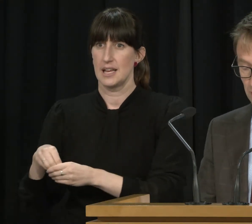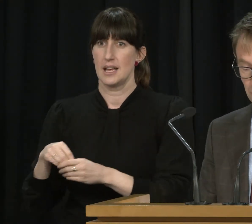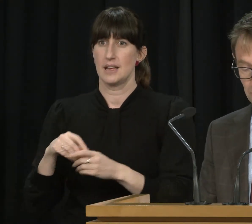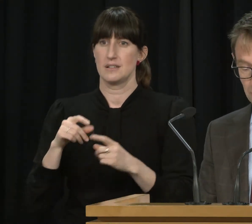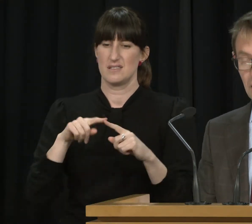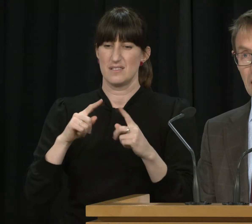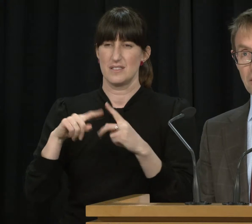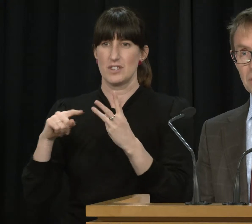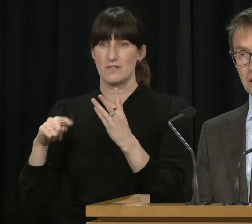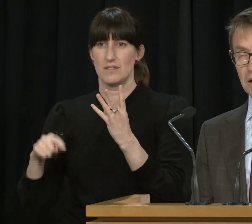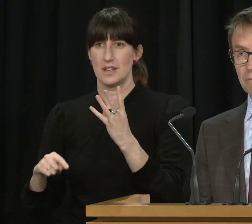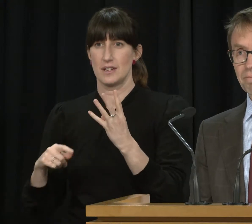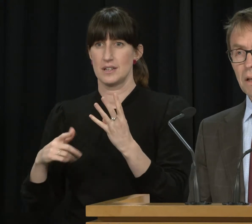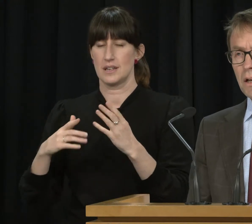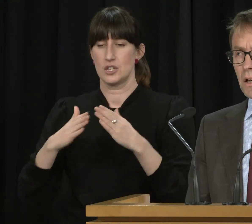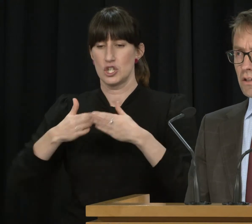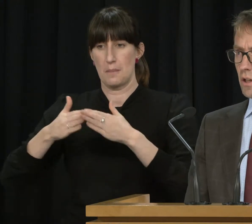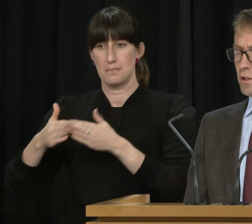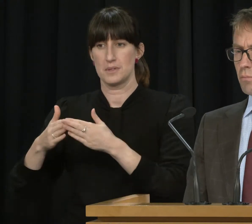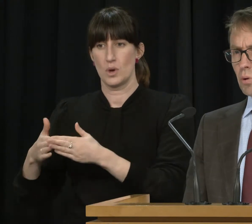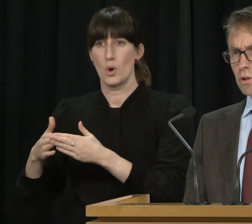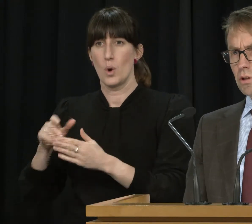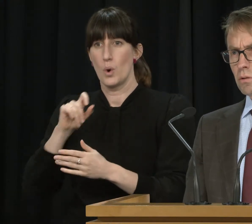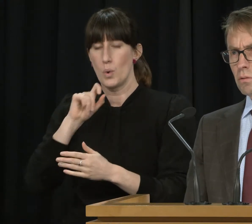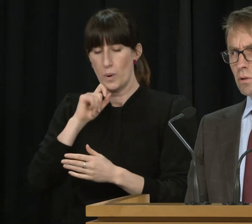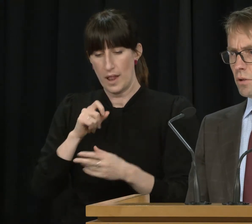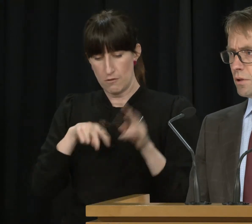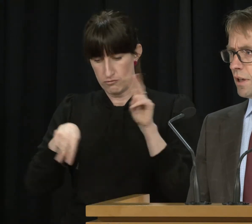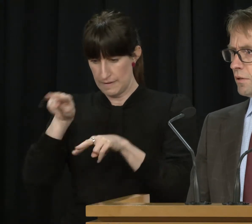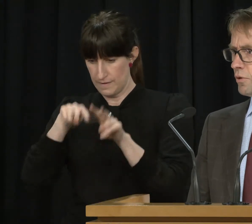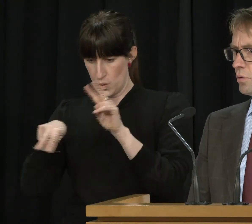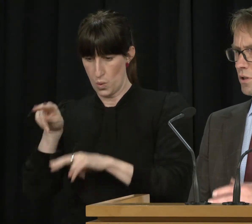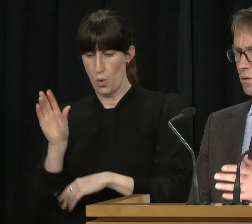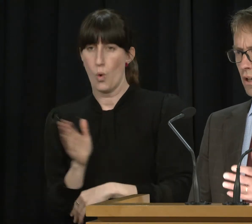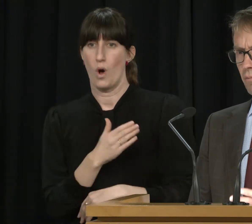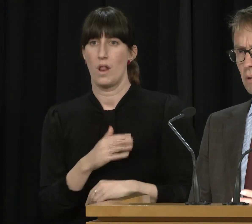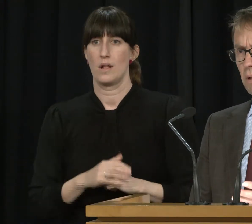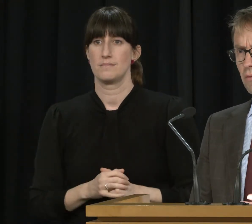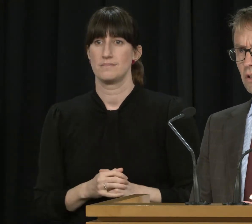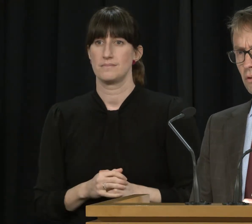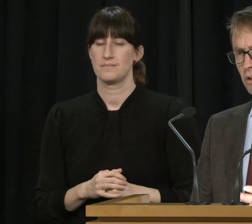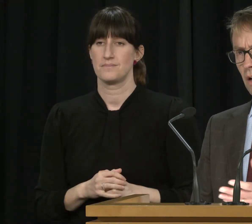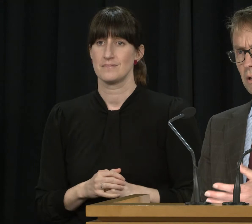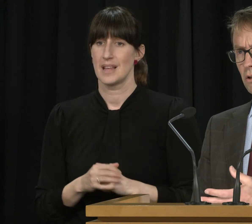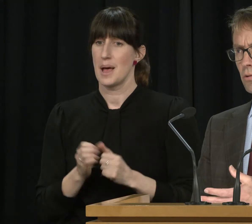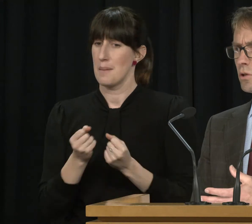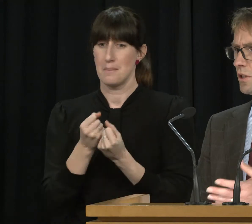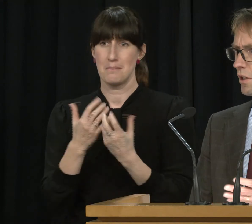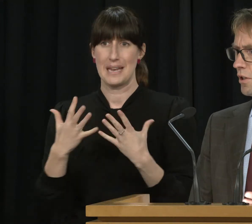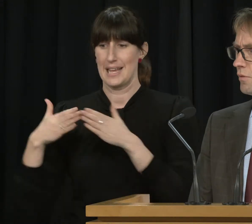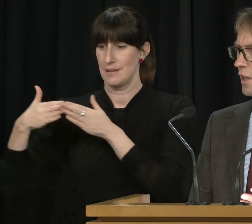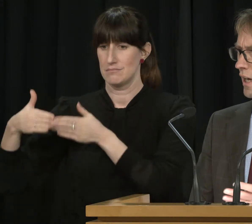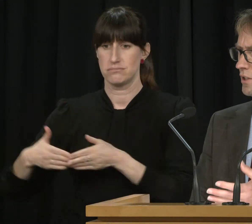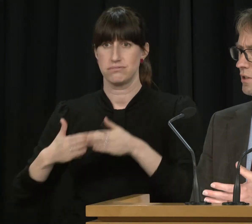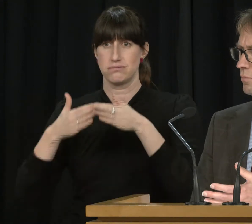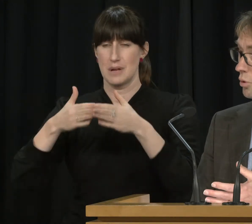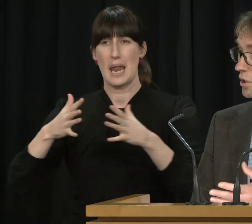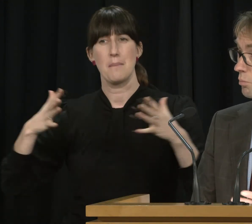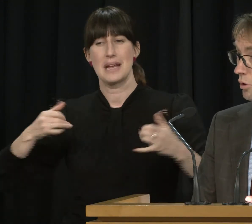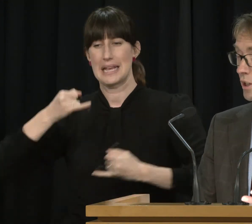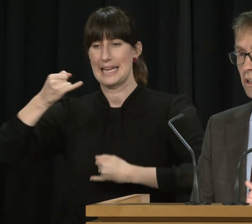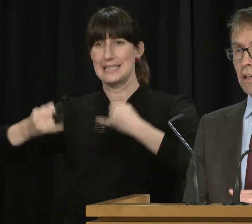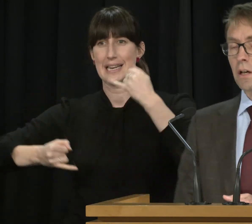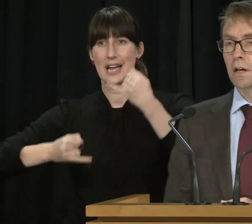the Viking Bay, and the Matina. It's important to note that, of course, there have been many vessels coming to New Zealand over the last